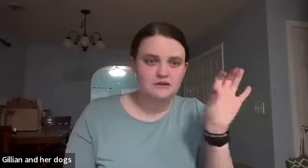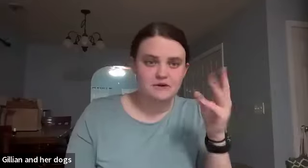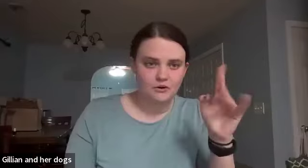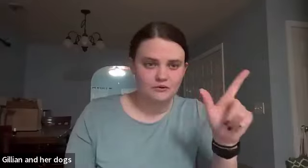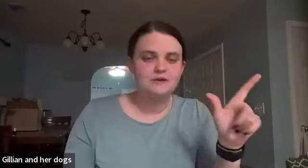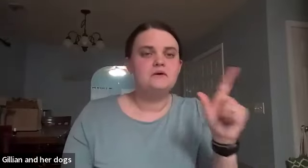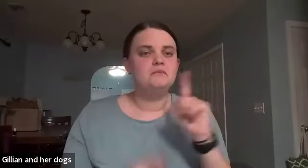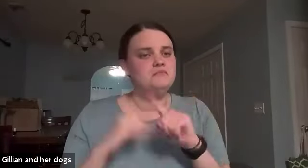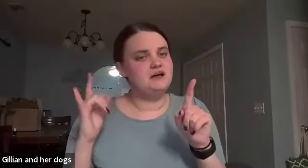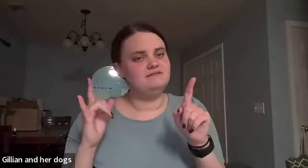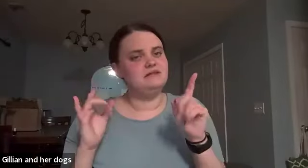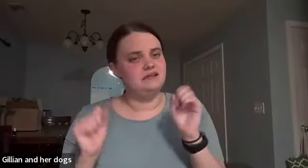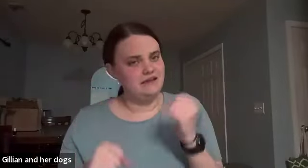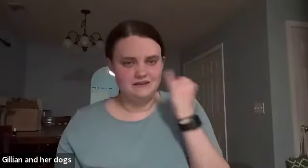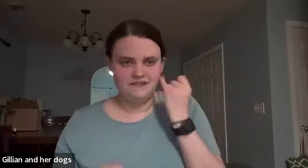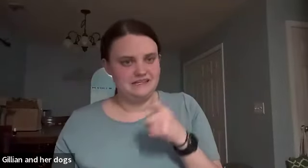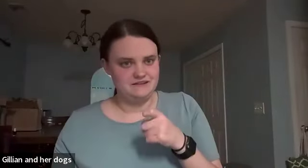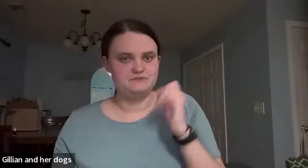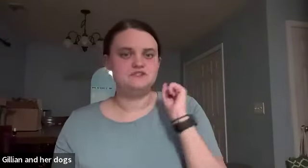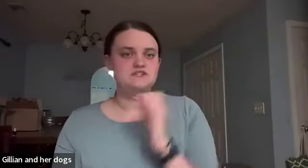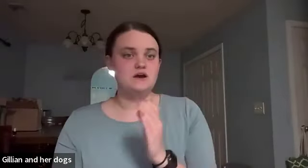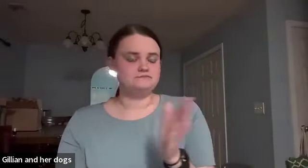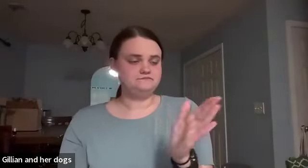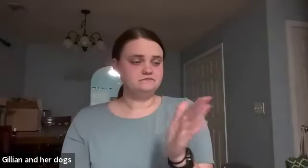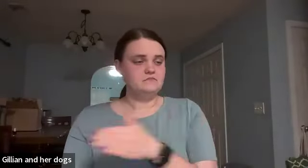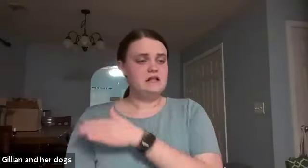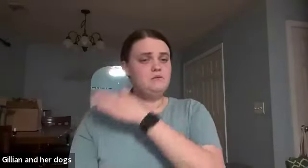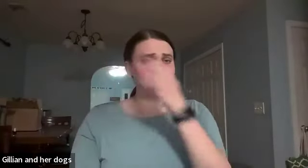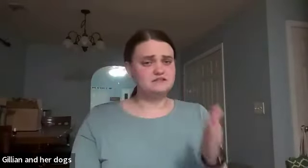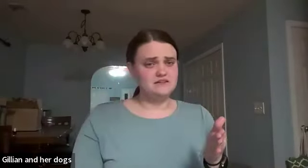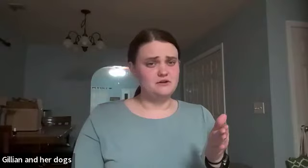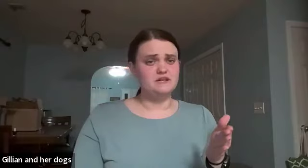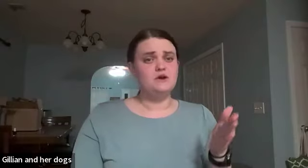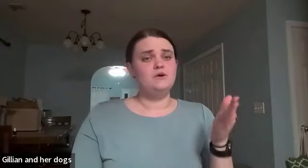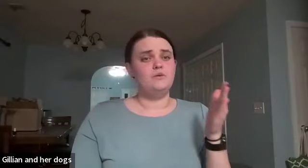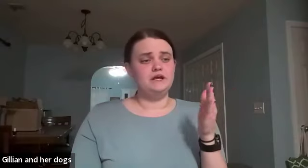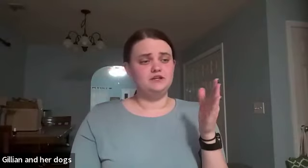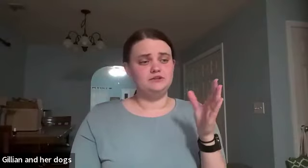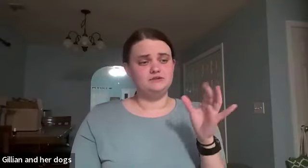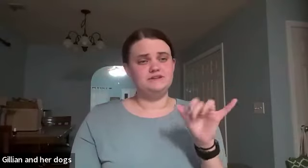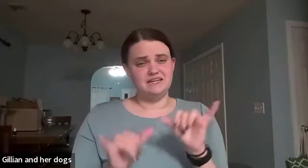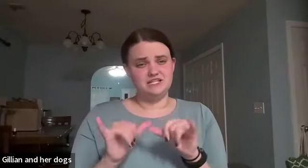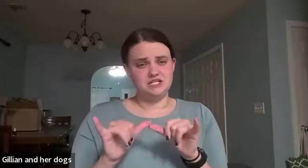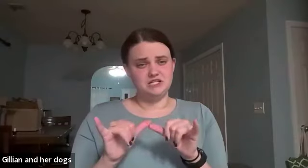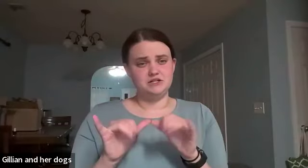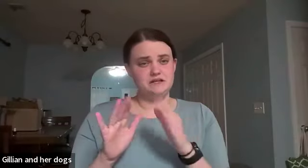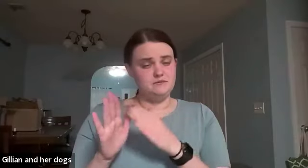fingerspell chemical, but you can if you need to. So what I was going to say though is when you are doing like engineer or like